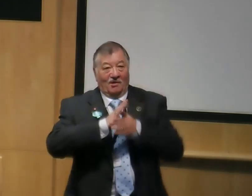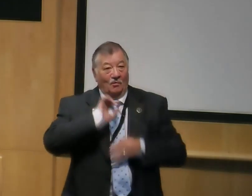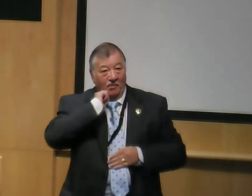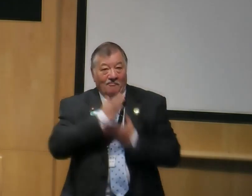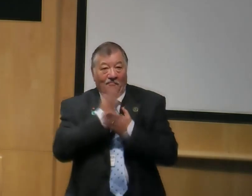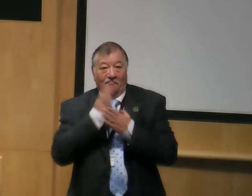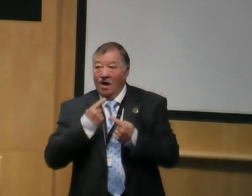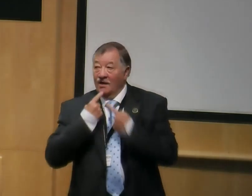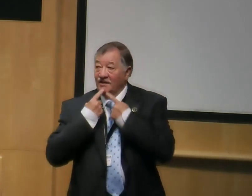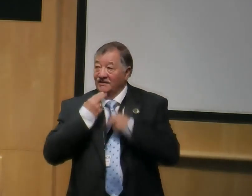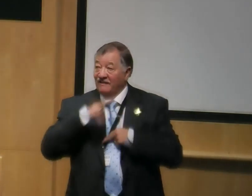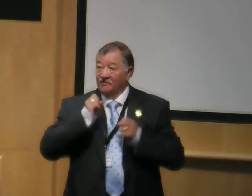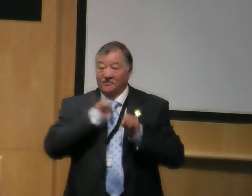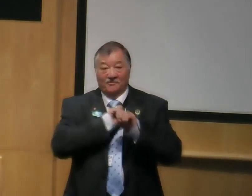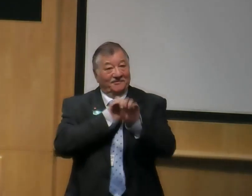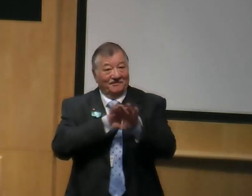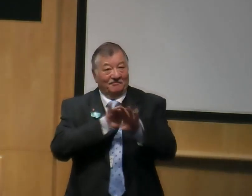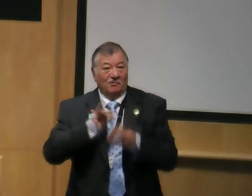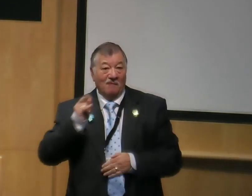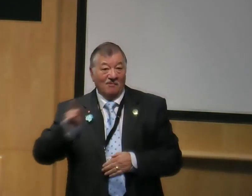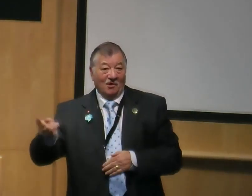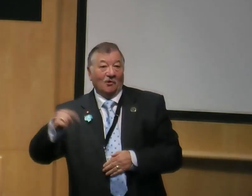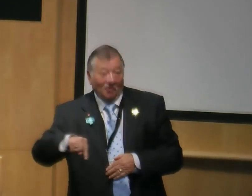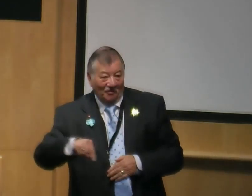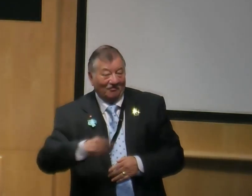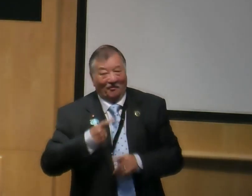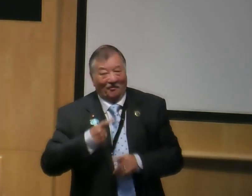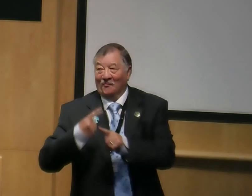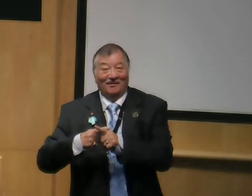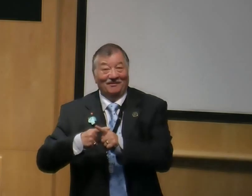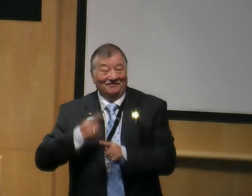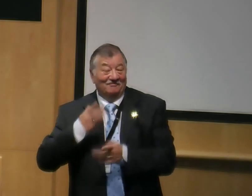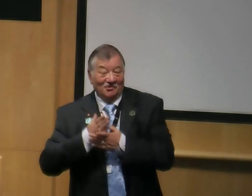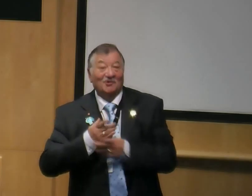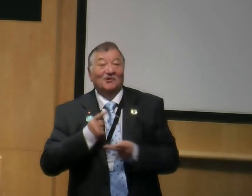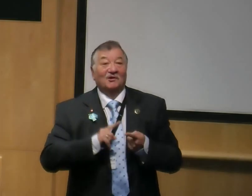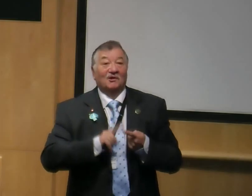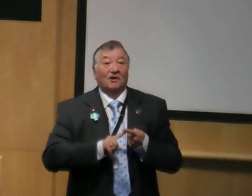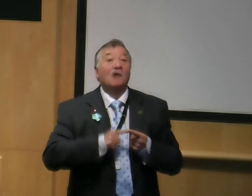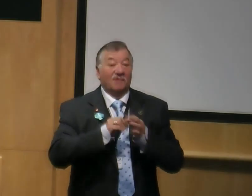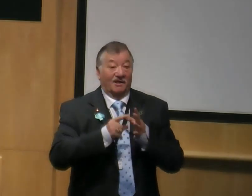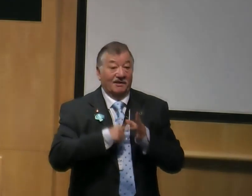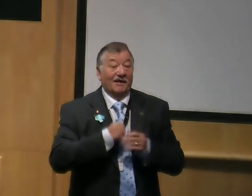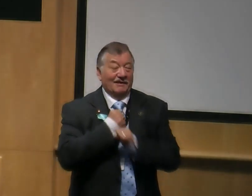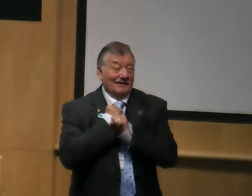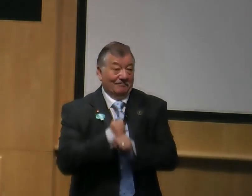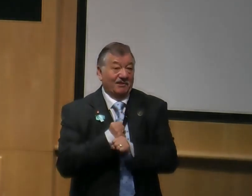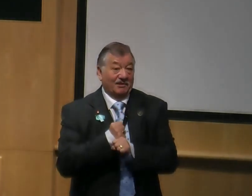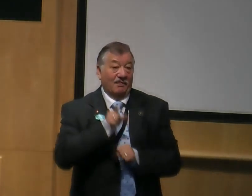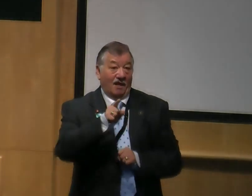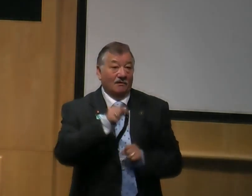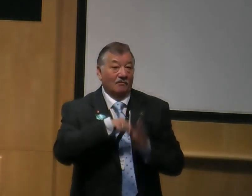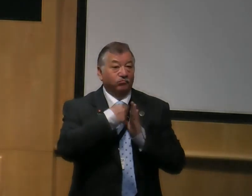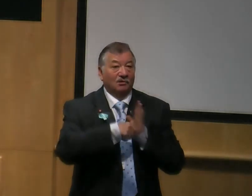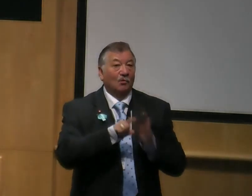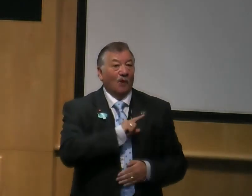I'm not going to talk for too long because actually I'm actually talking about a lot of this afternoon. So I will hold some of that for the afternoon. But I do